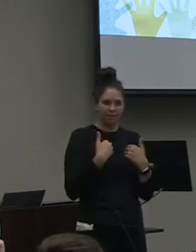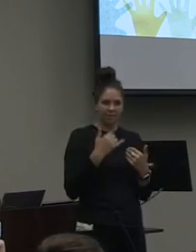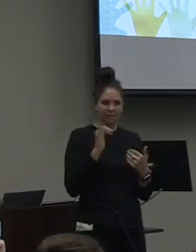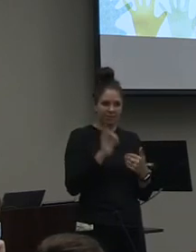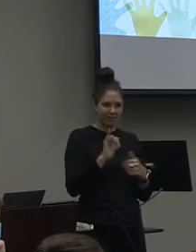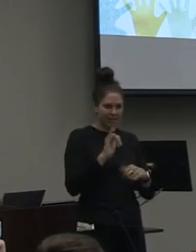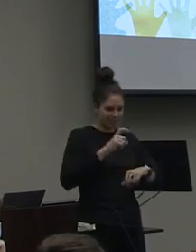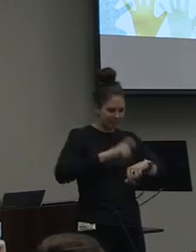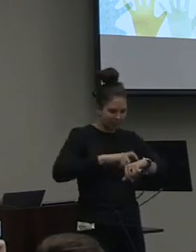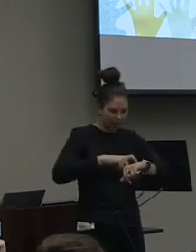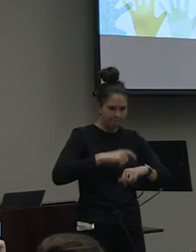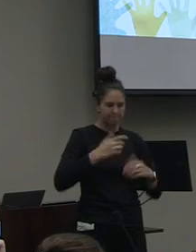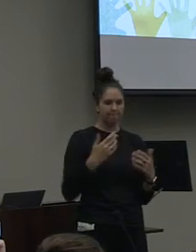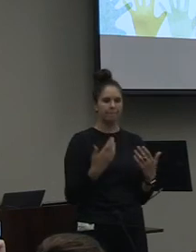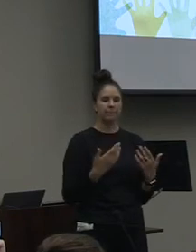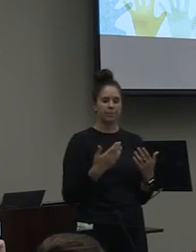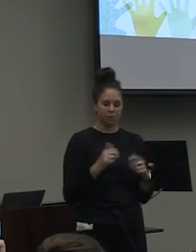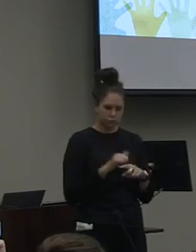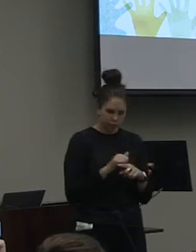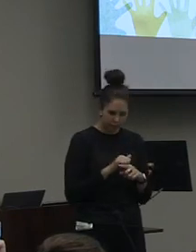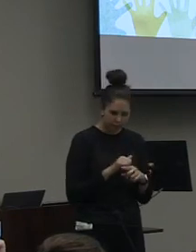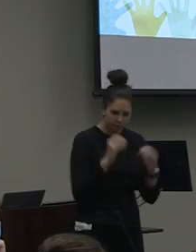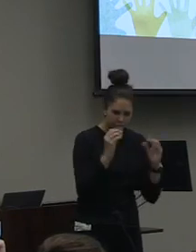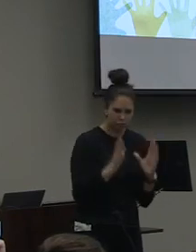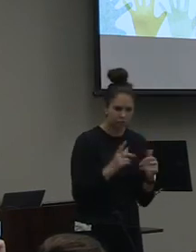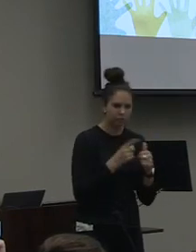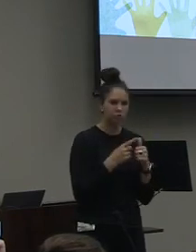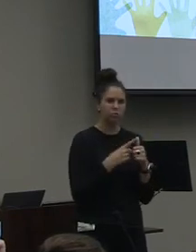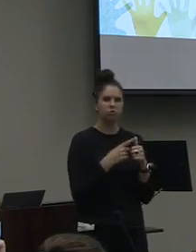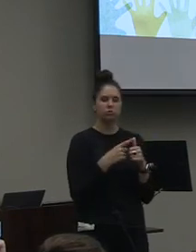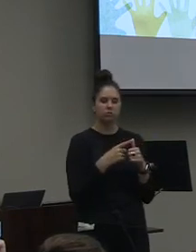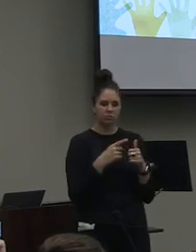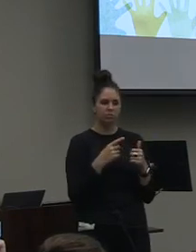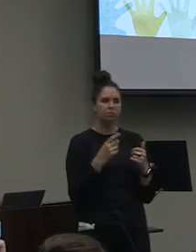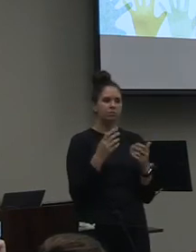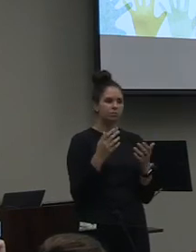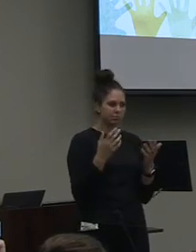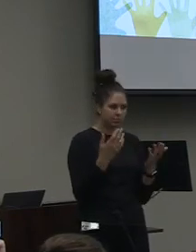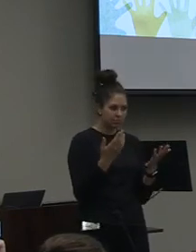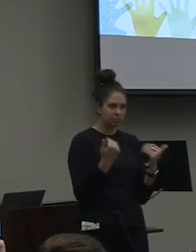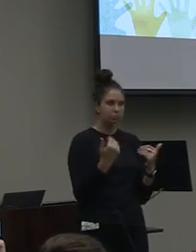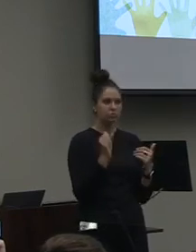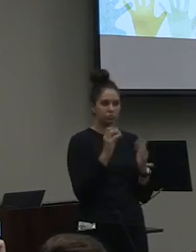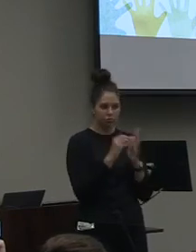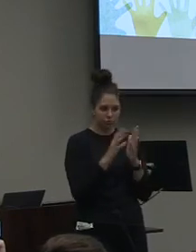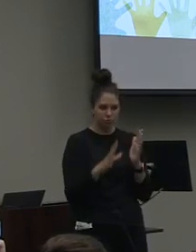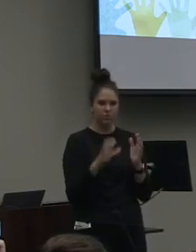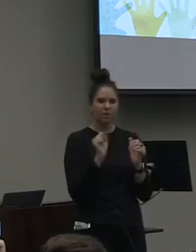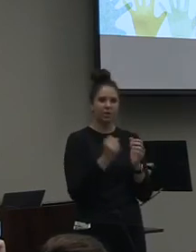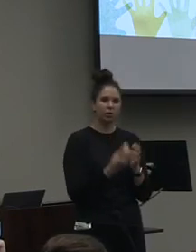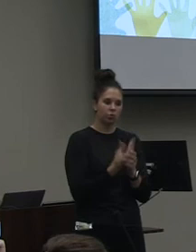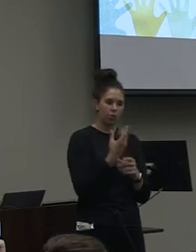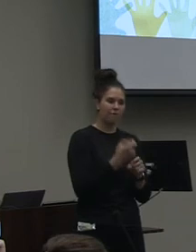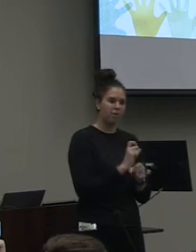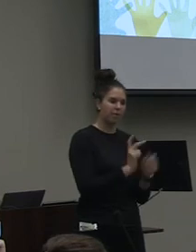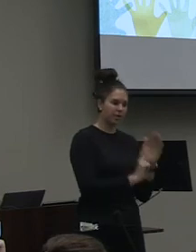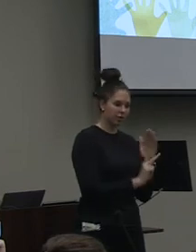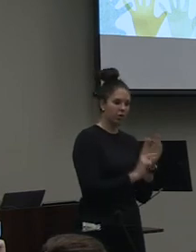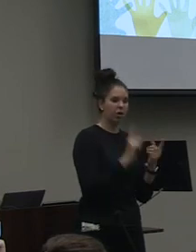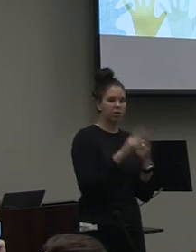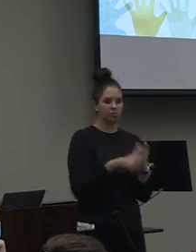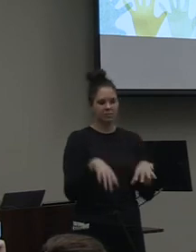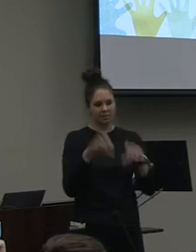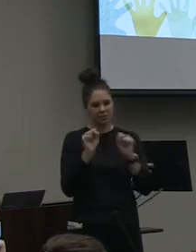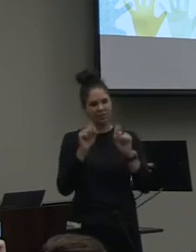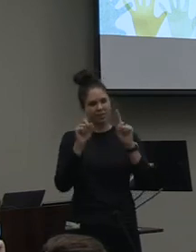the time to train teachers, to get students to actually grow up from kindergarten into they take this test.